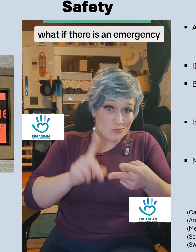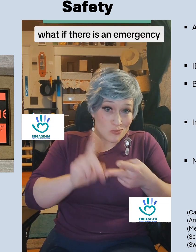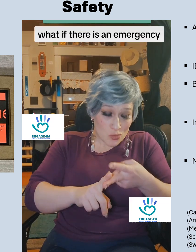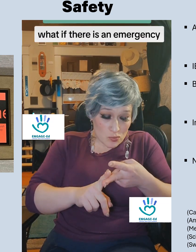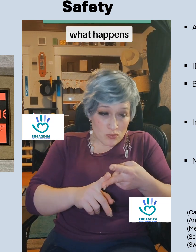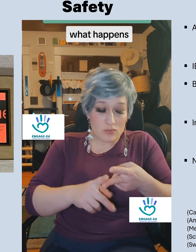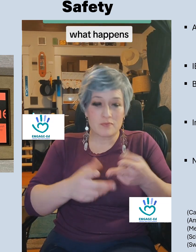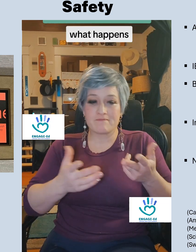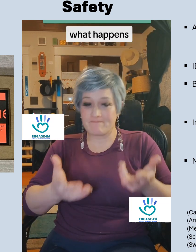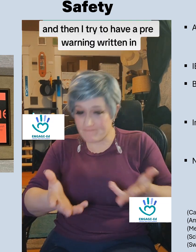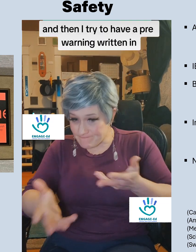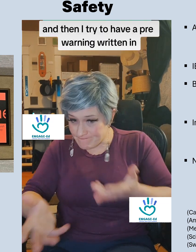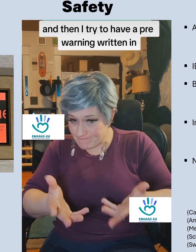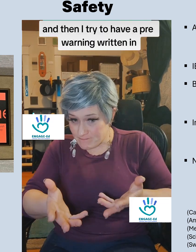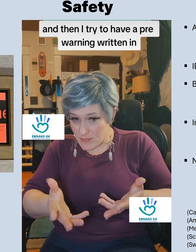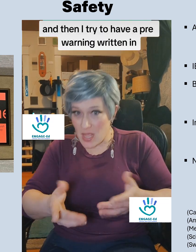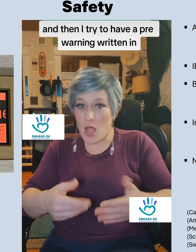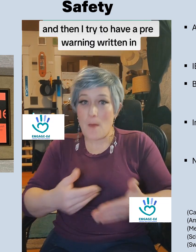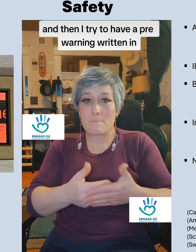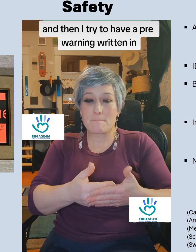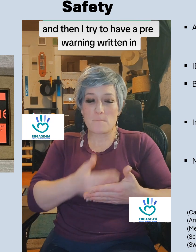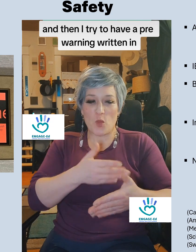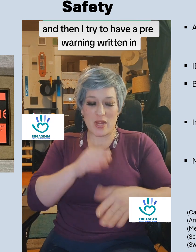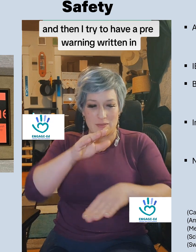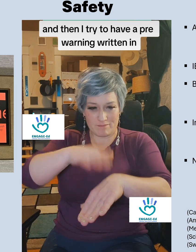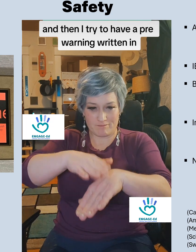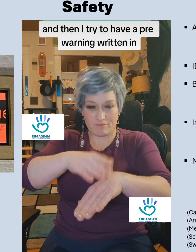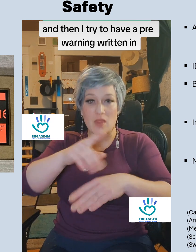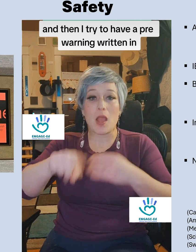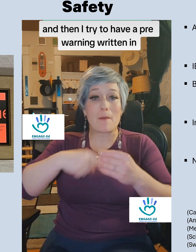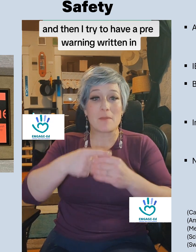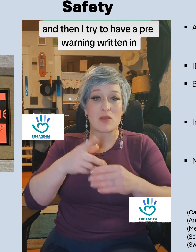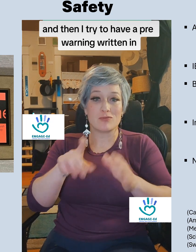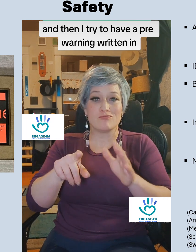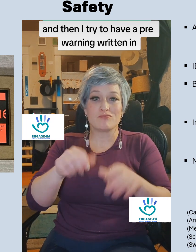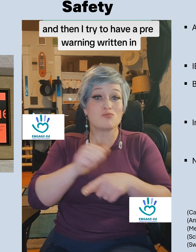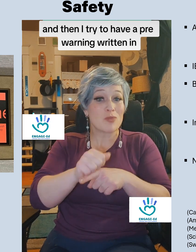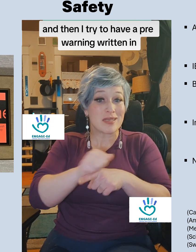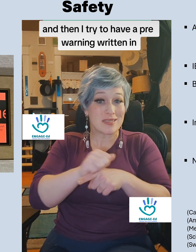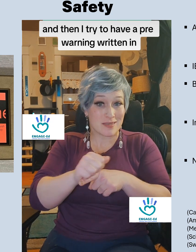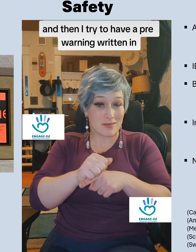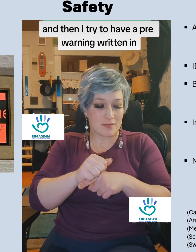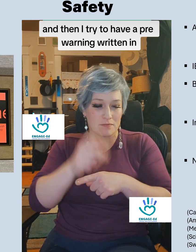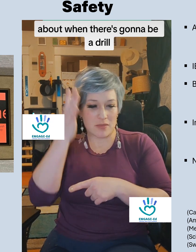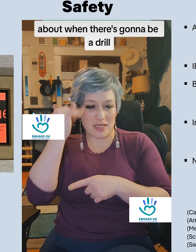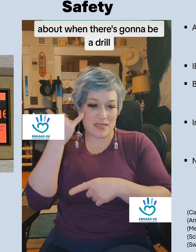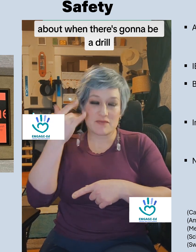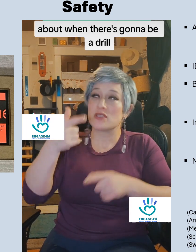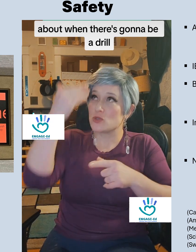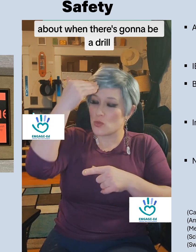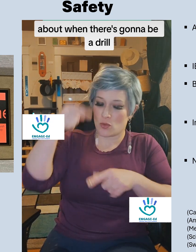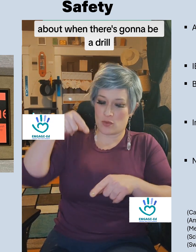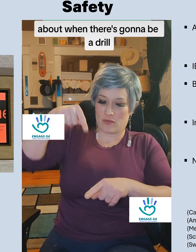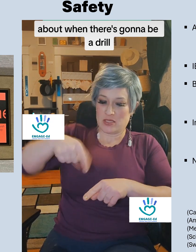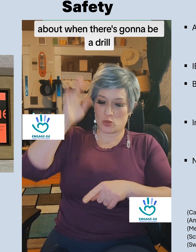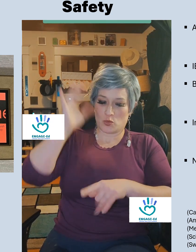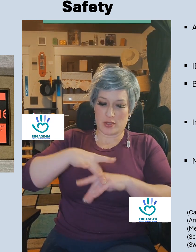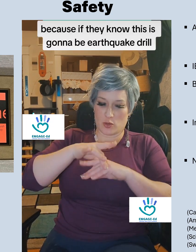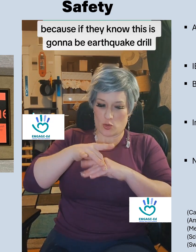is an emergency? What happens? And then I try to have a pre-warning written in about when there's going to be a